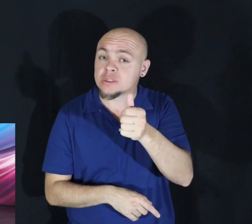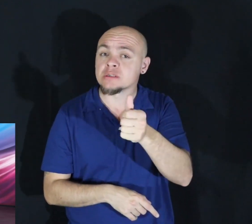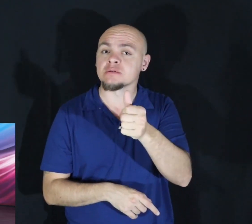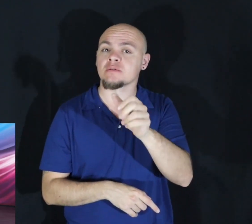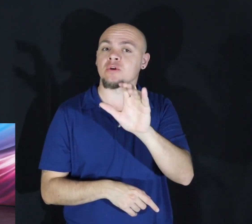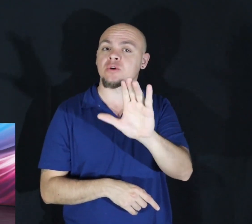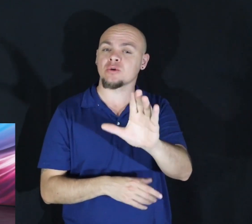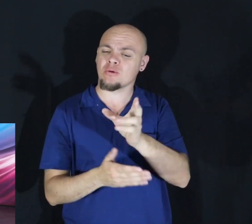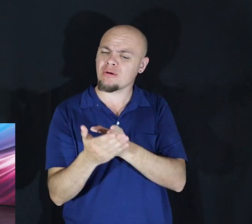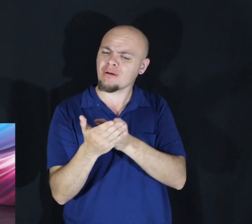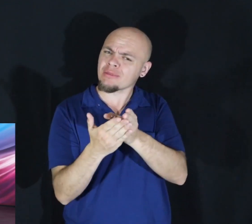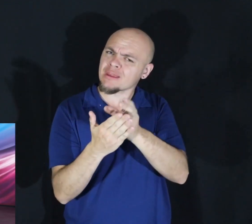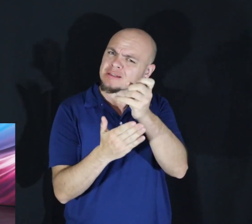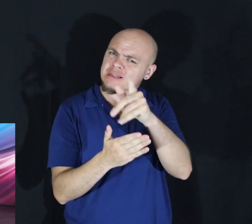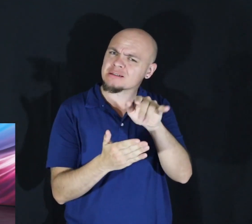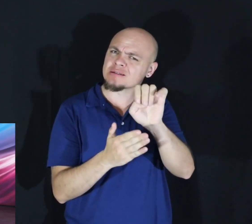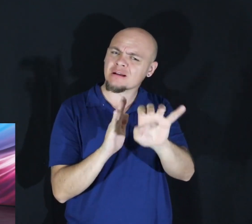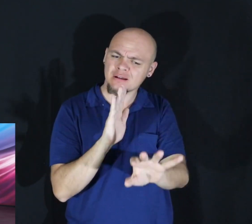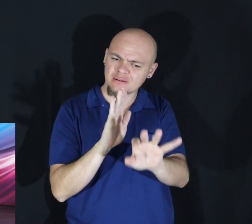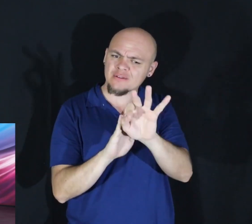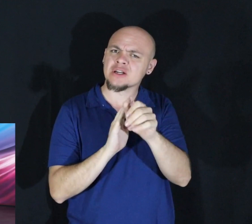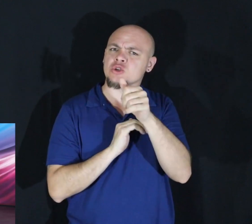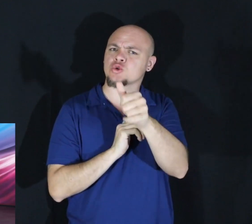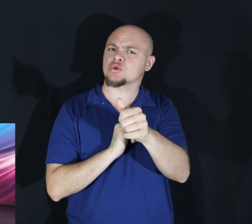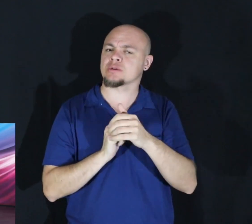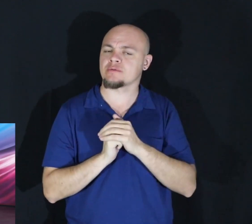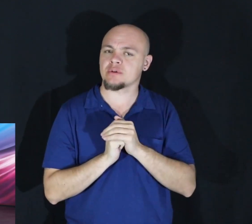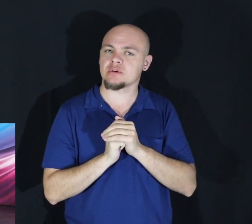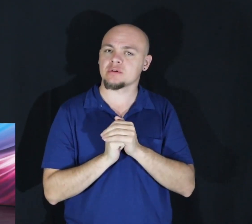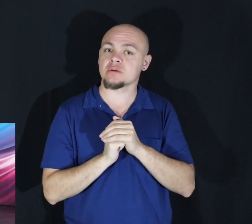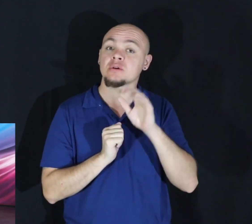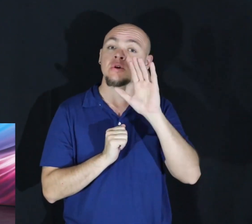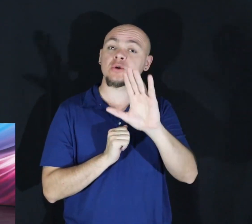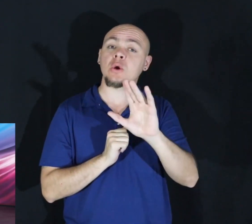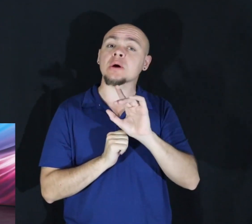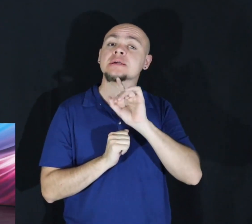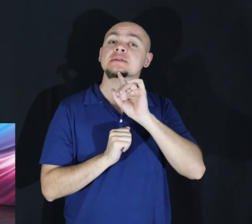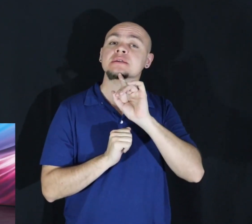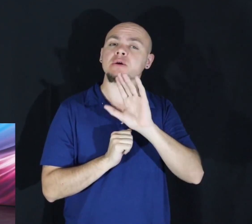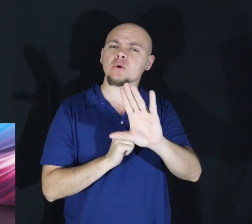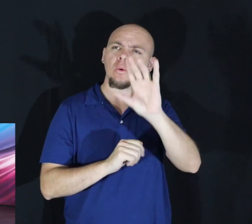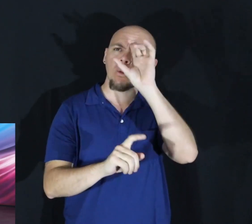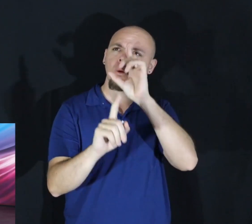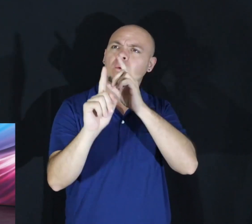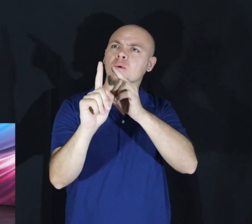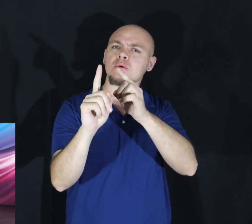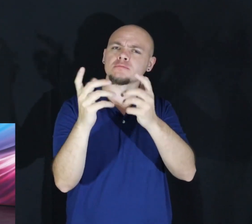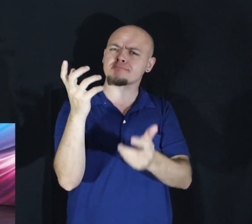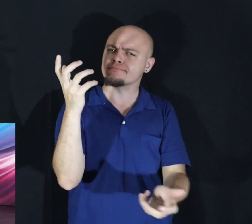own authentic style, one that mirrors your dignity and aspirations.